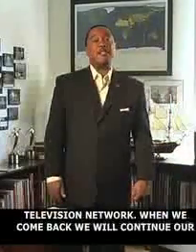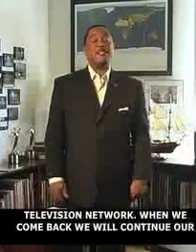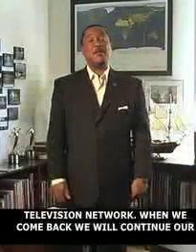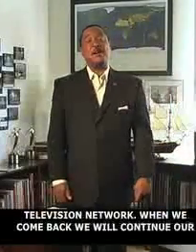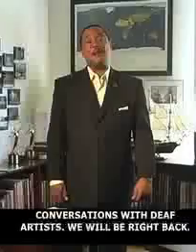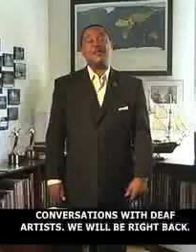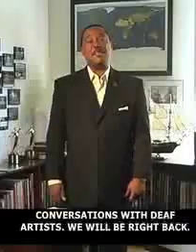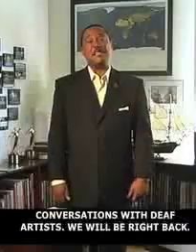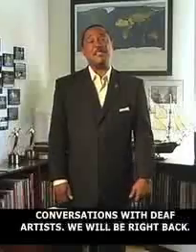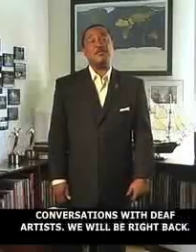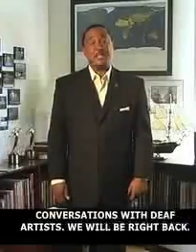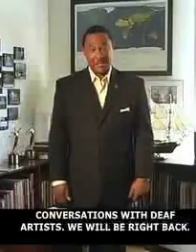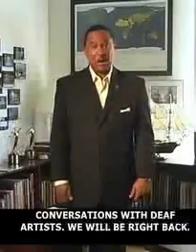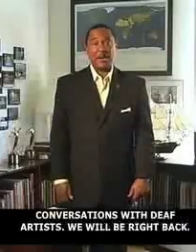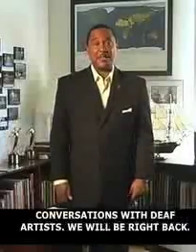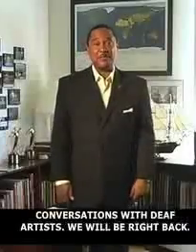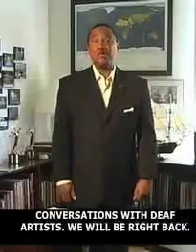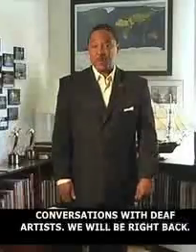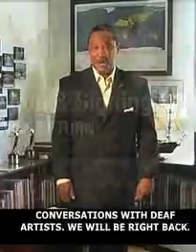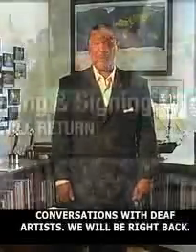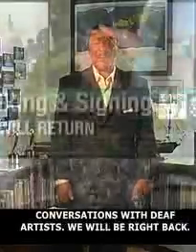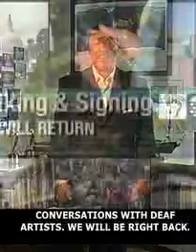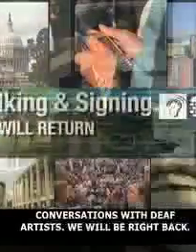continue our conversations with deaf artists. We'll be right back.